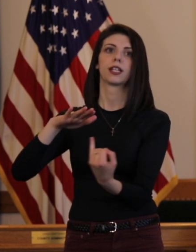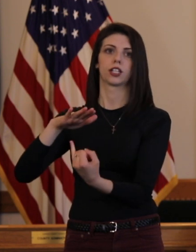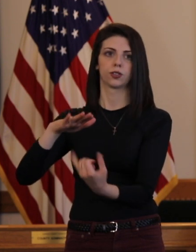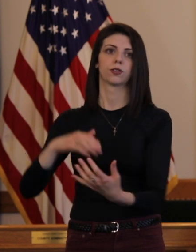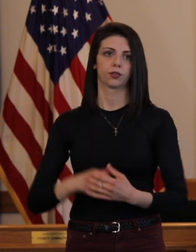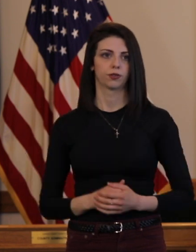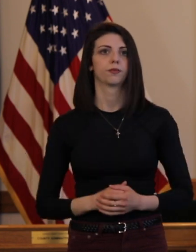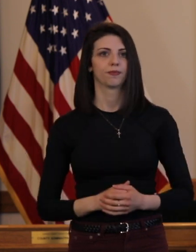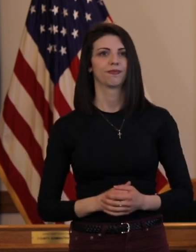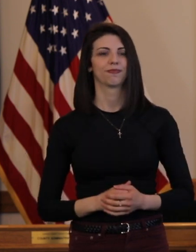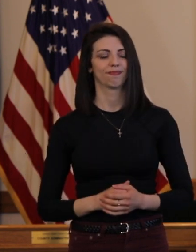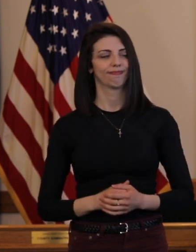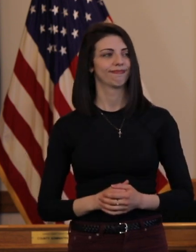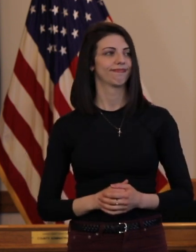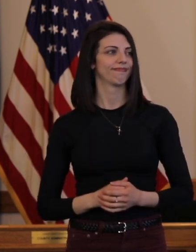or quarantine.